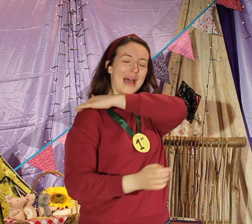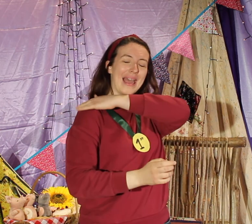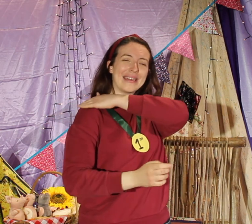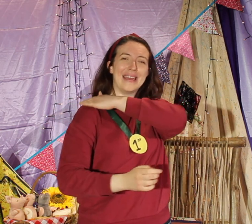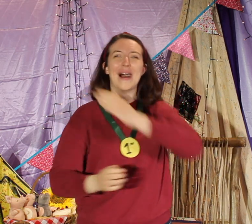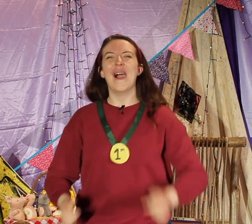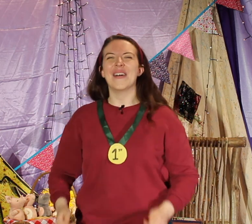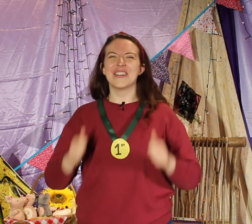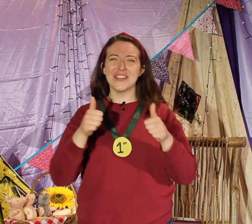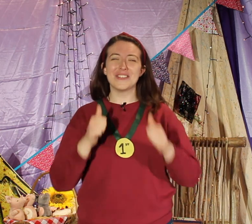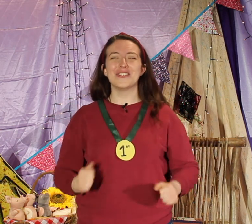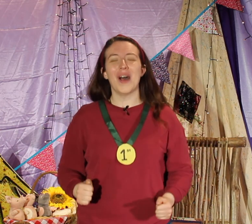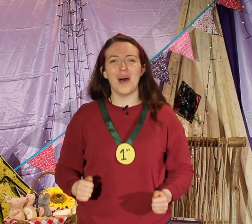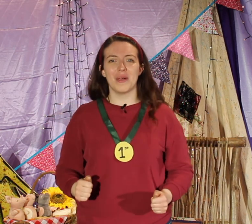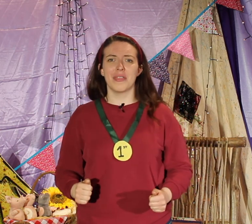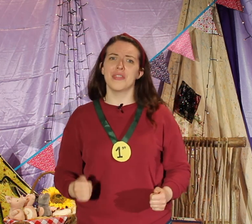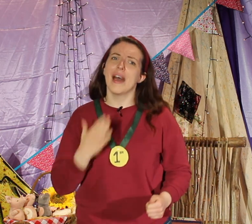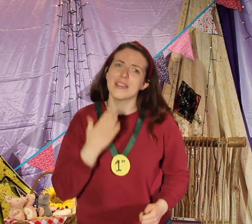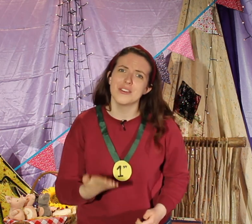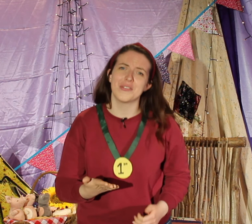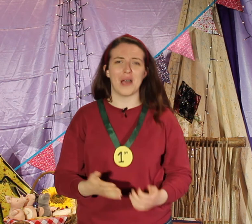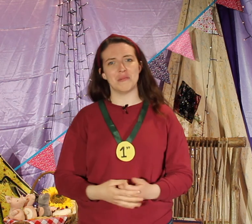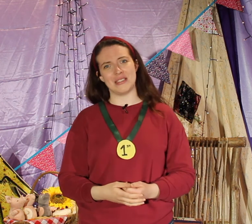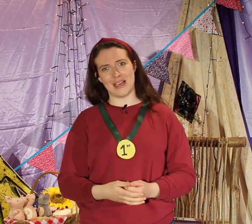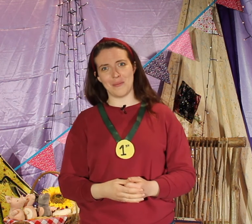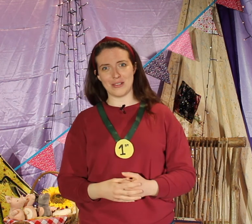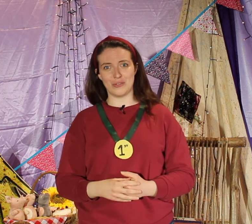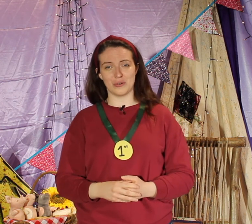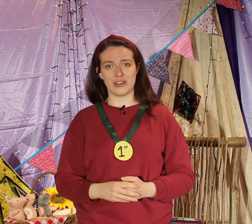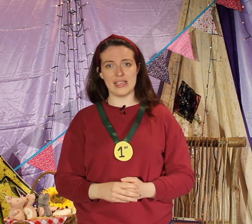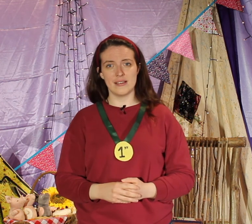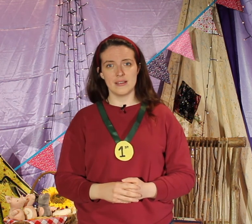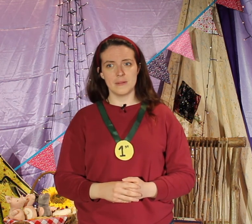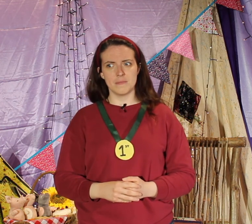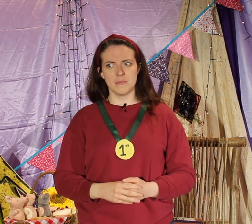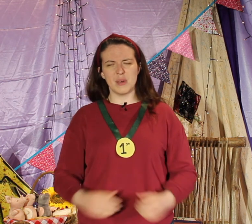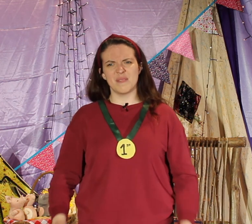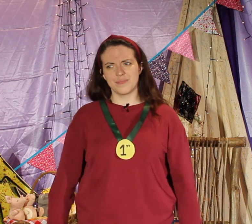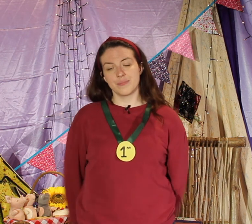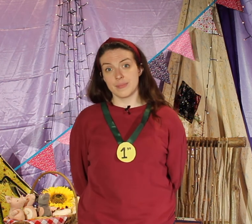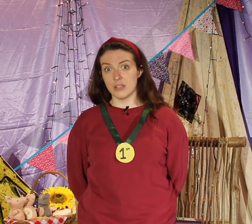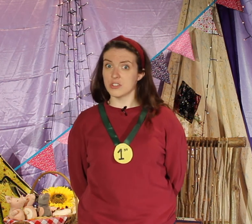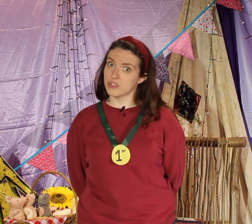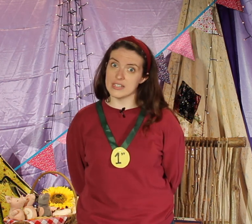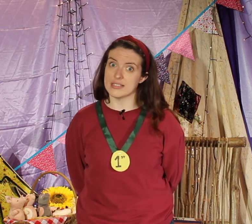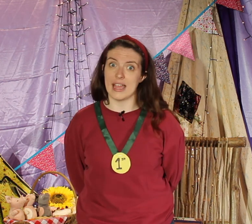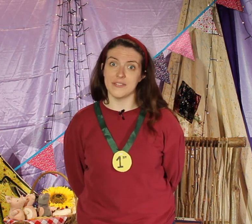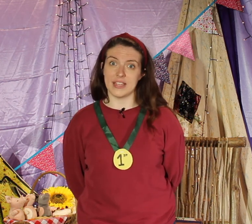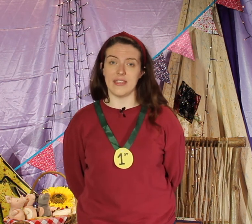back. Good job. Thank you for helping me tell my story. But, you know, the story doesn't have to end